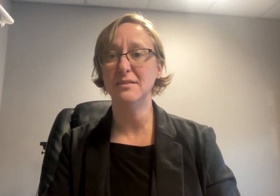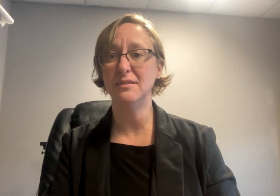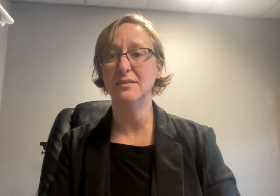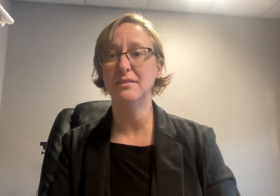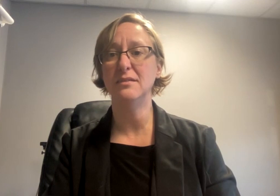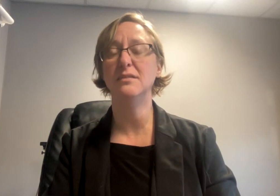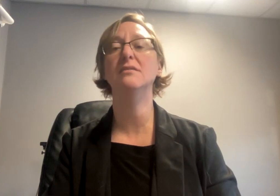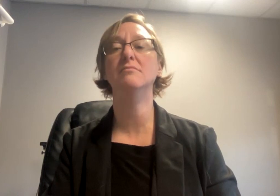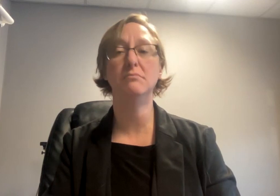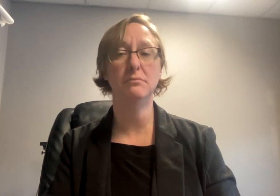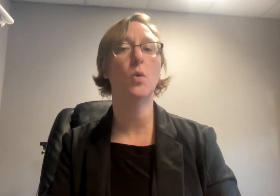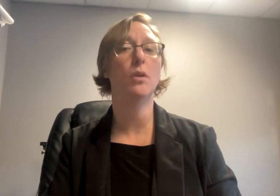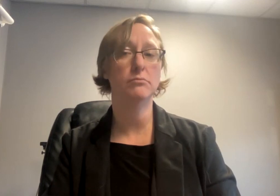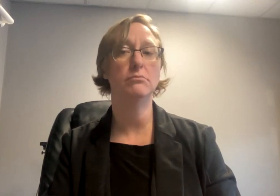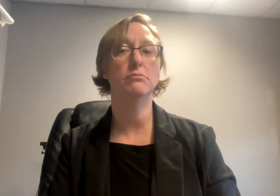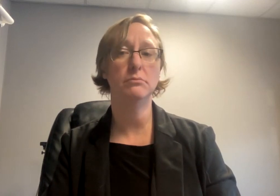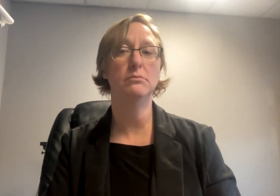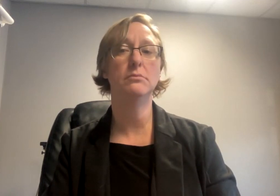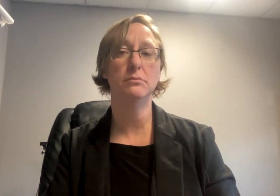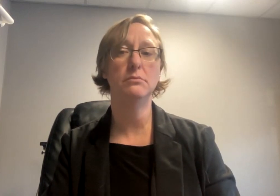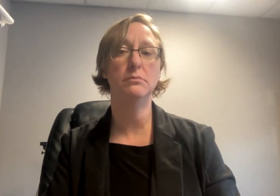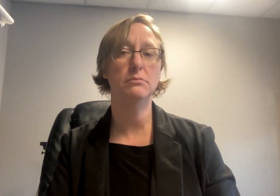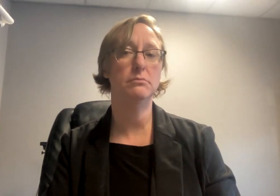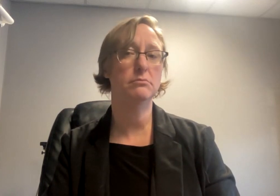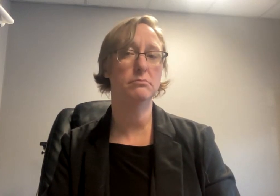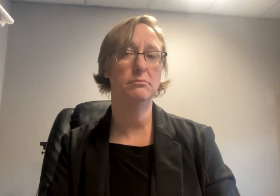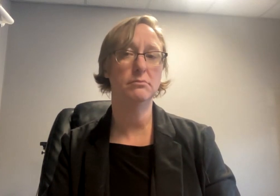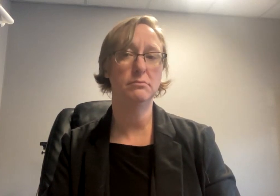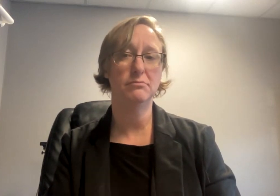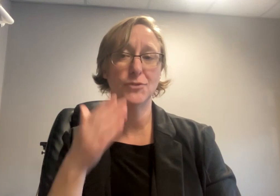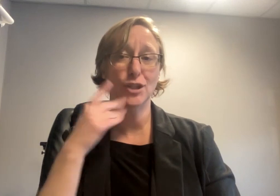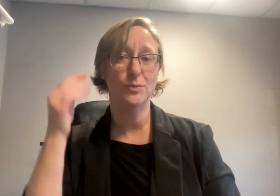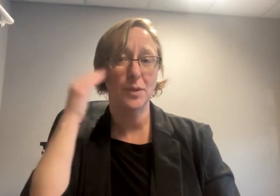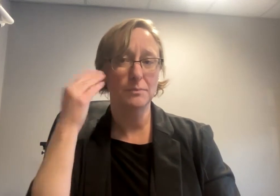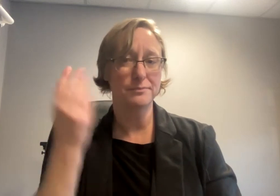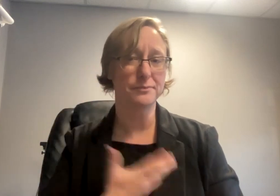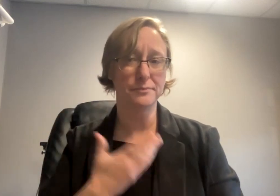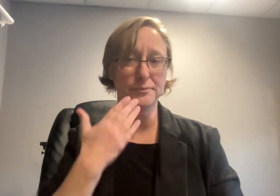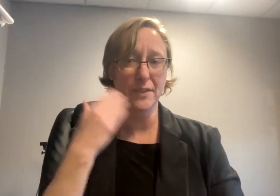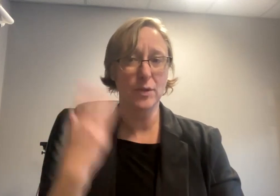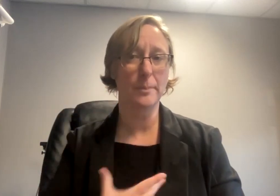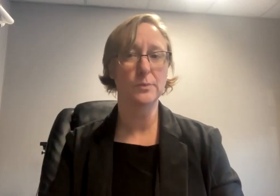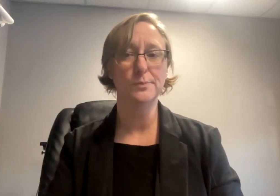East Tennessee does not have a building or a facility.